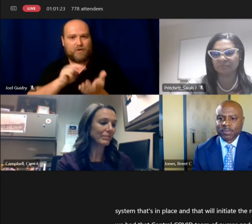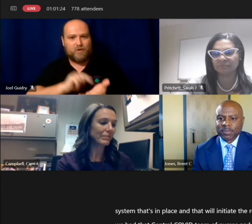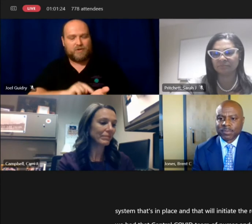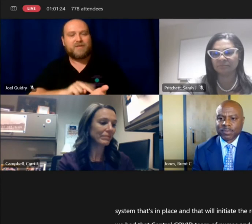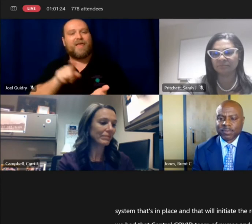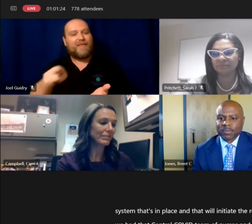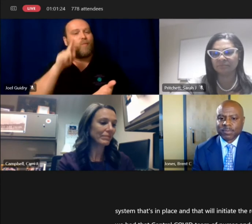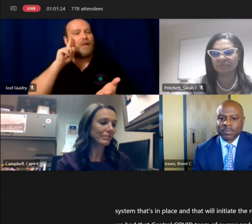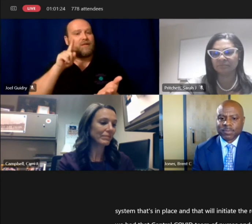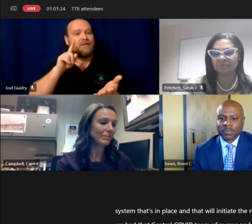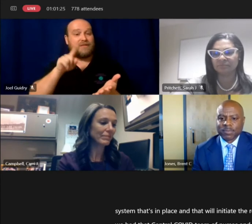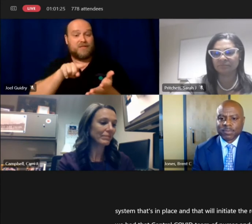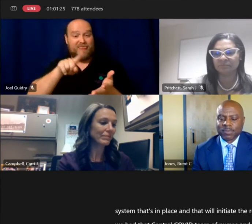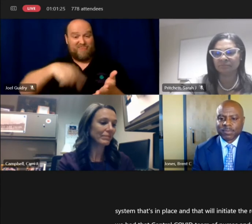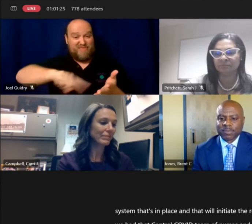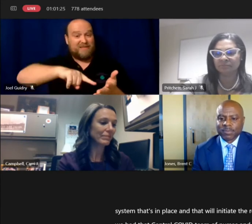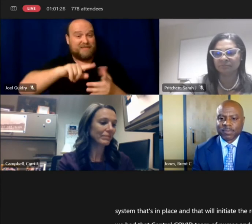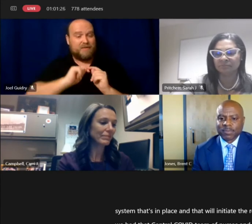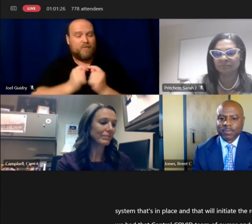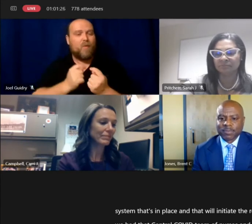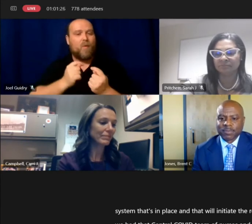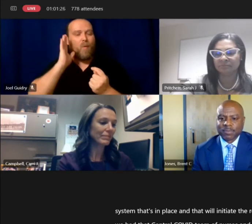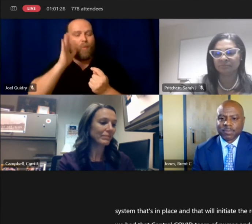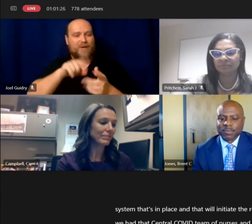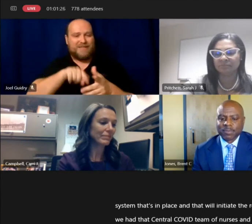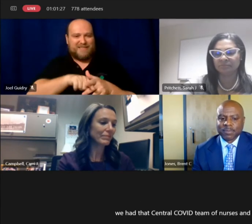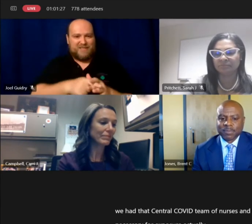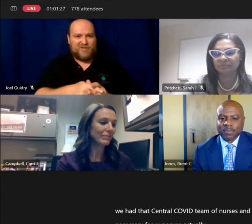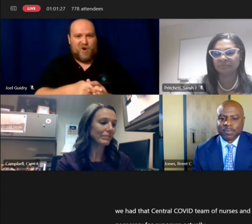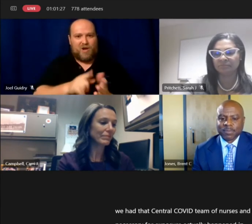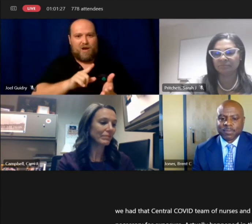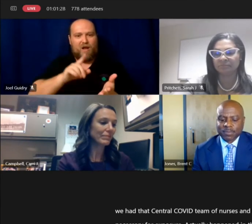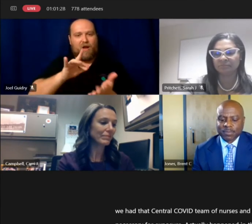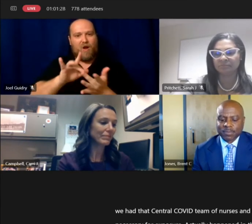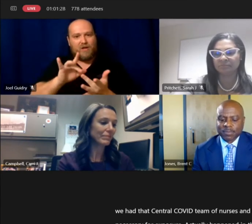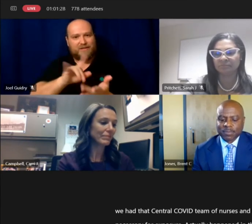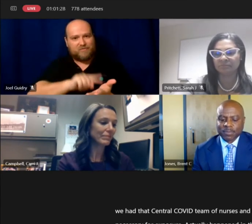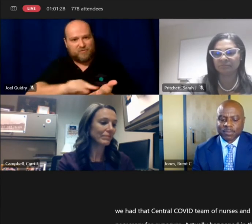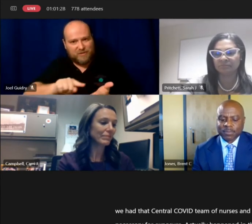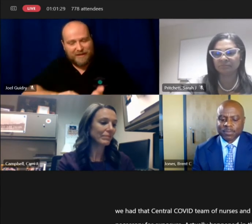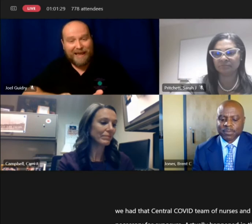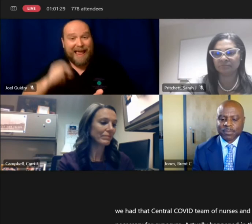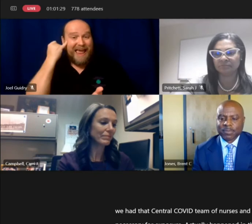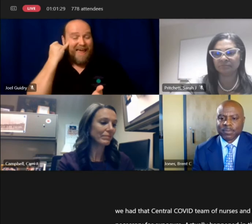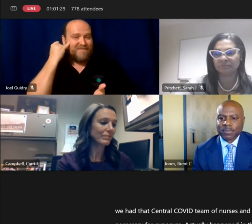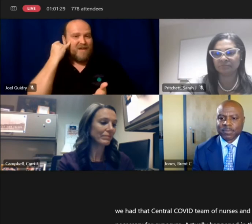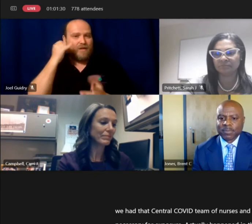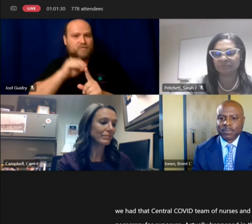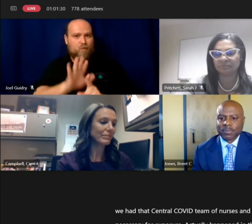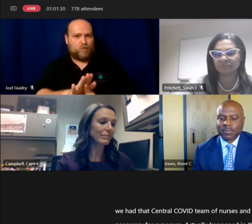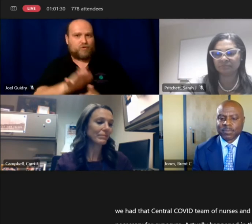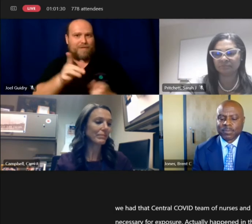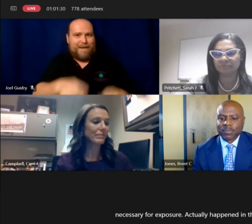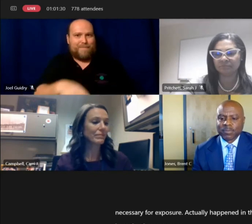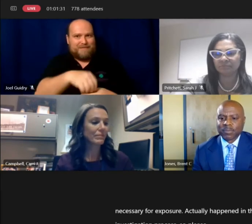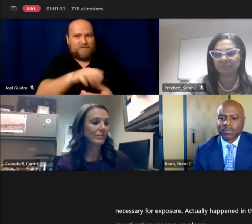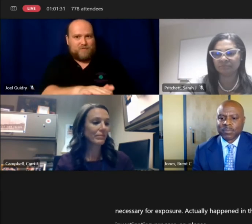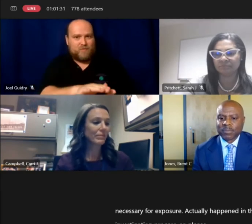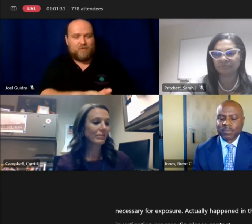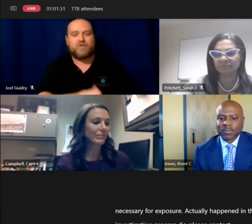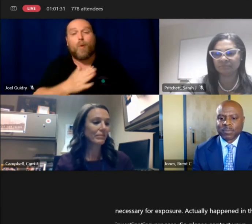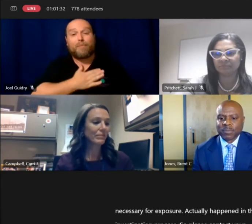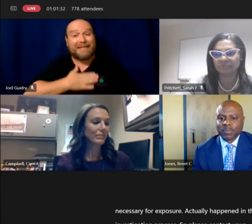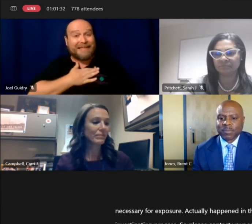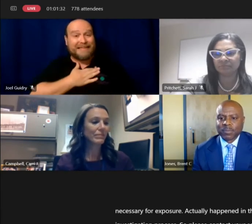necessary, if exposure actually happened in the school. So that's part of that investigation process. So please contact your school and that will